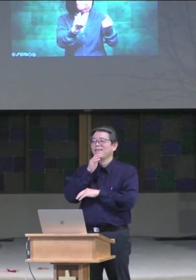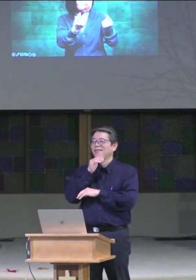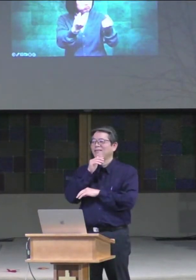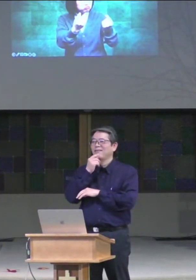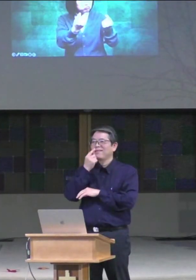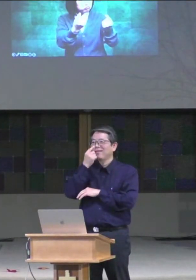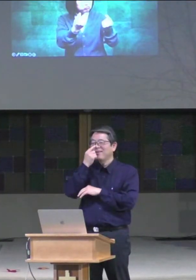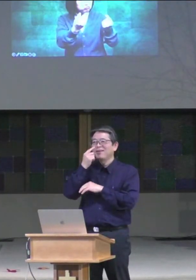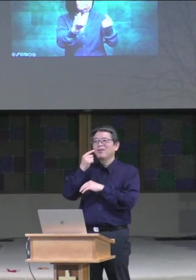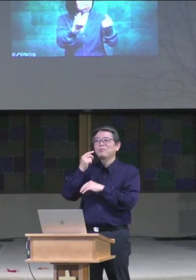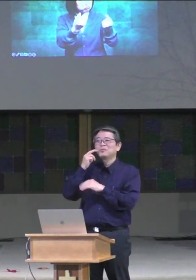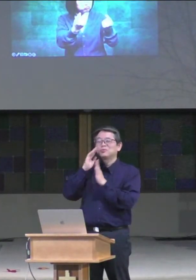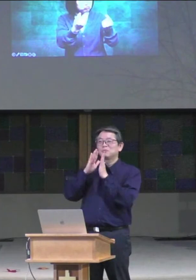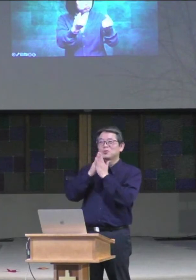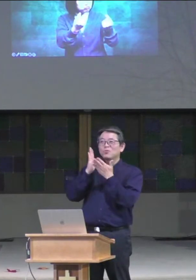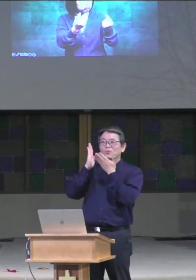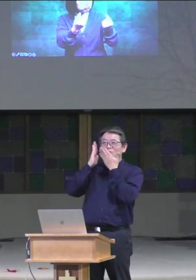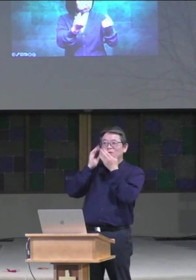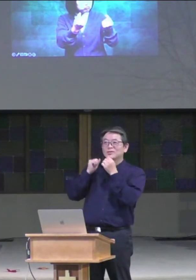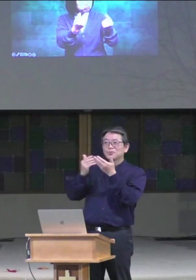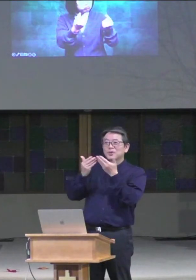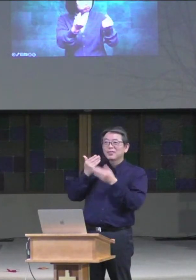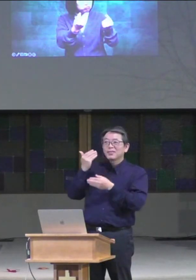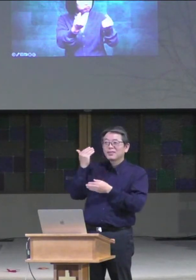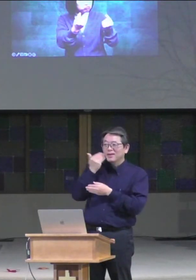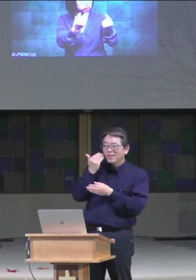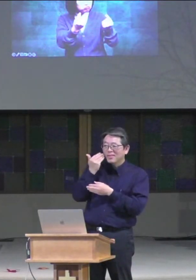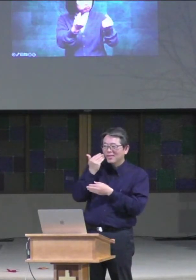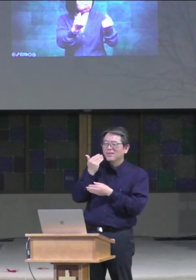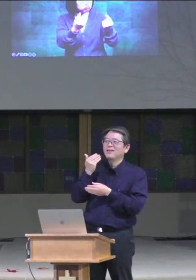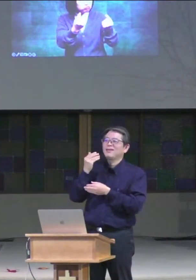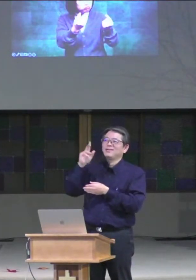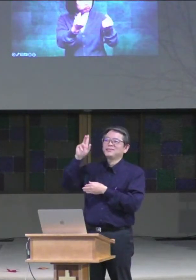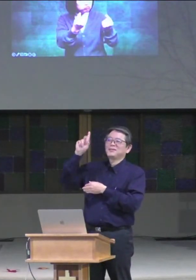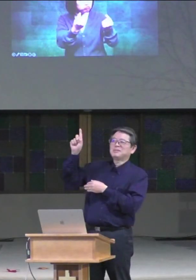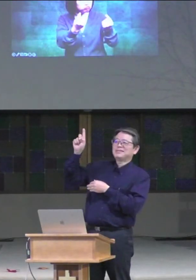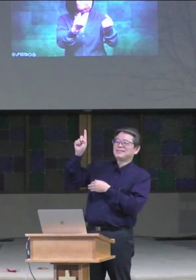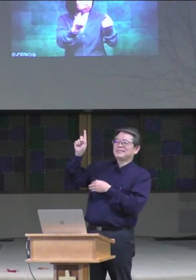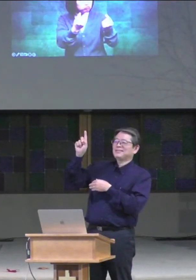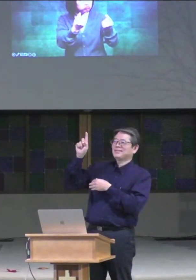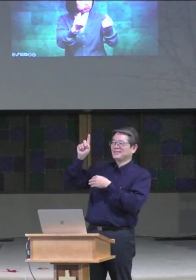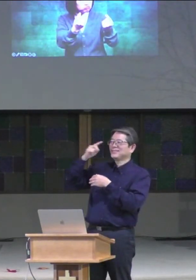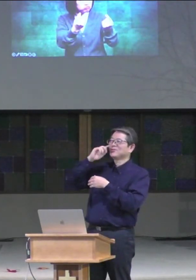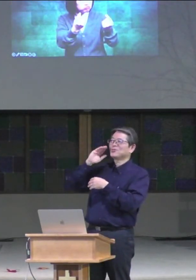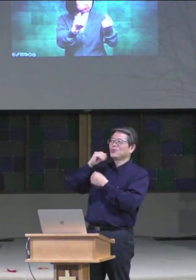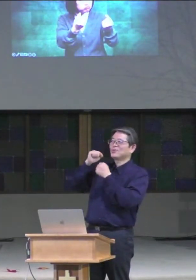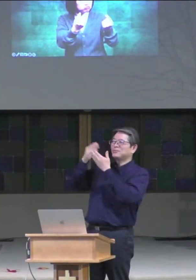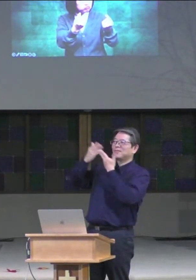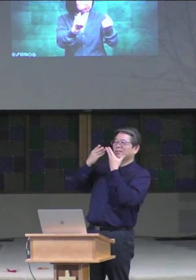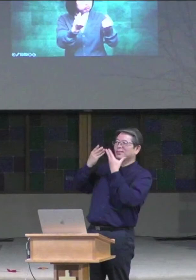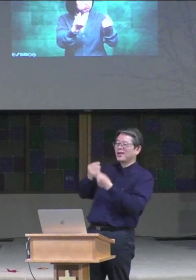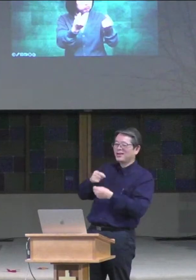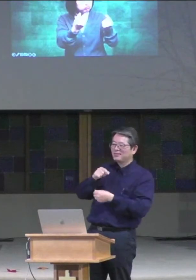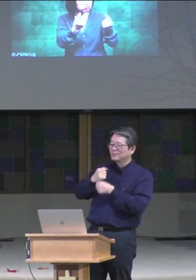And it's like, oh wait, I, Matsumoto, am deaf because God made me this